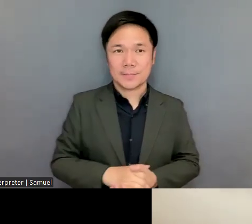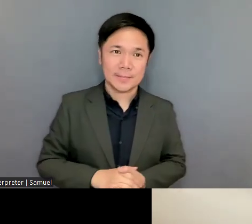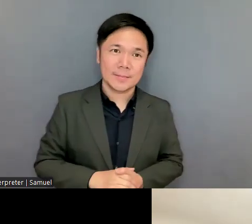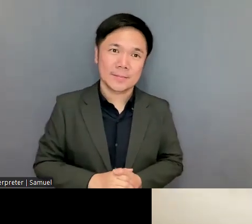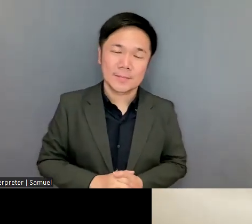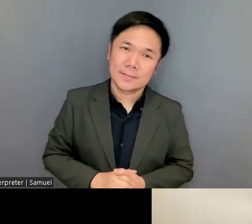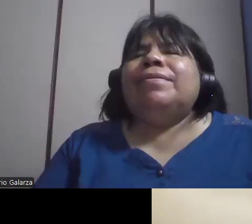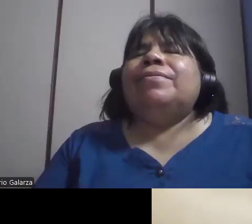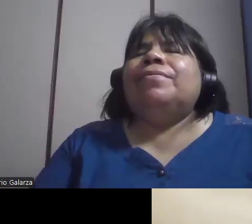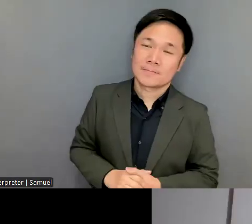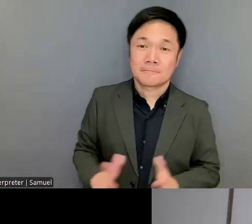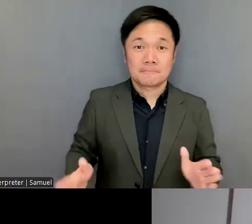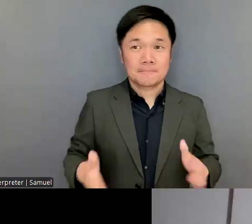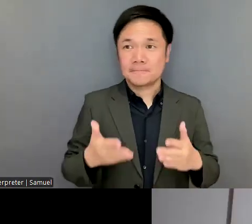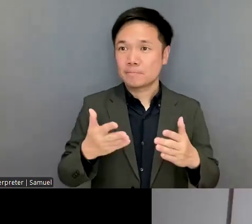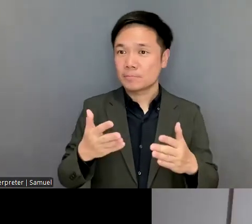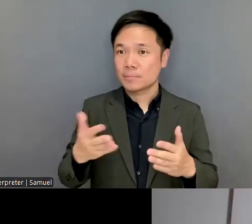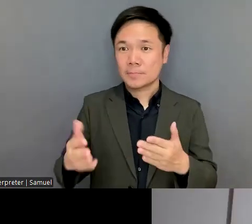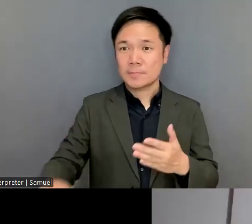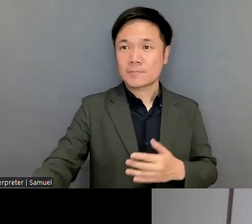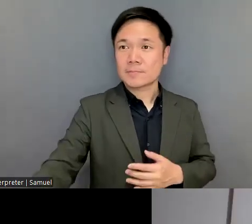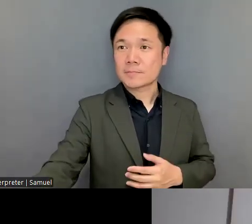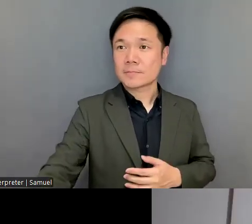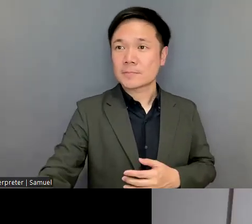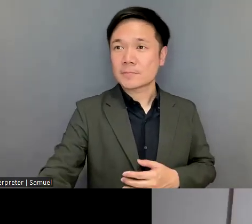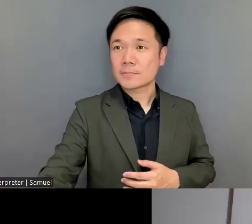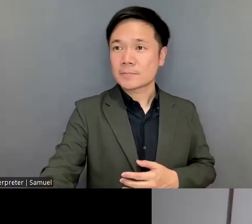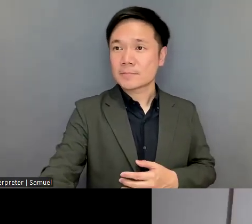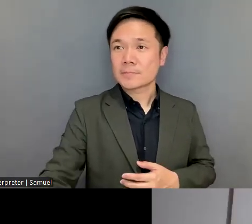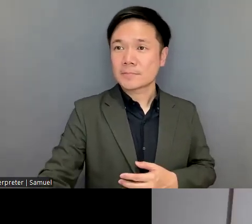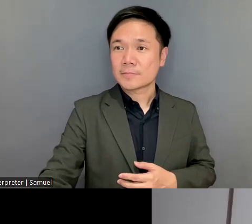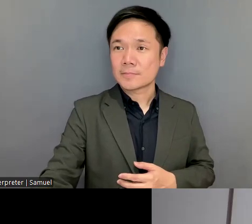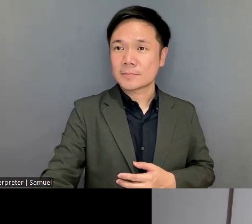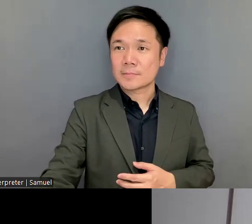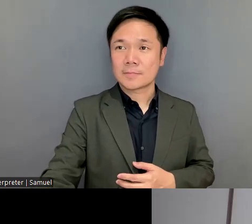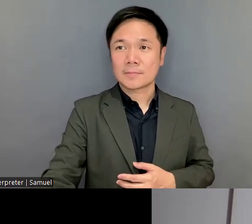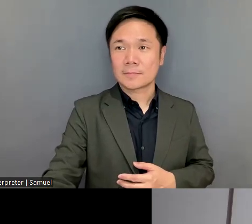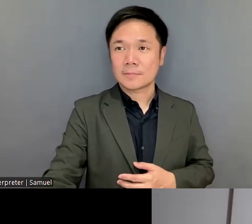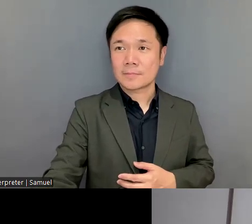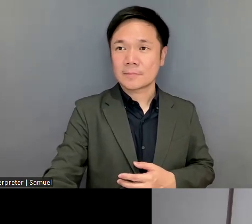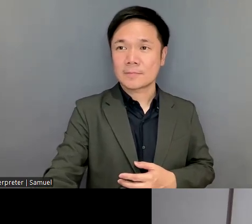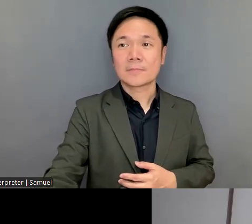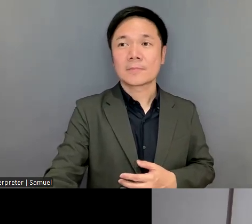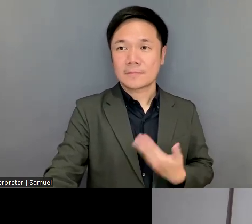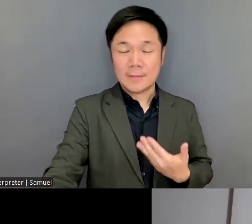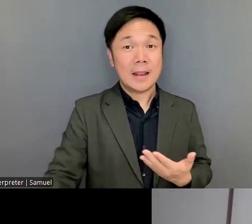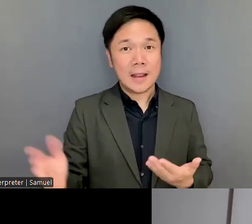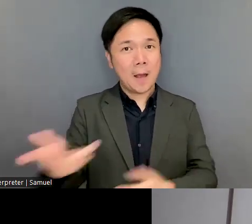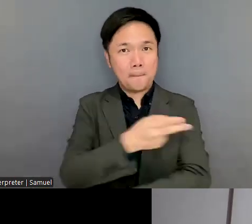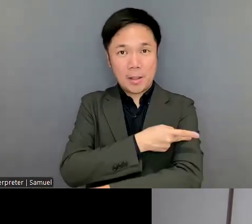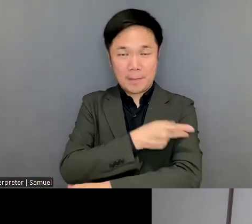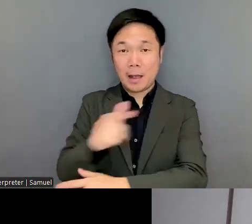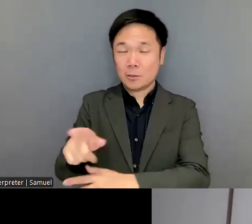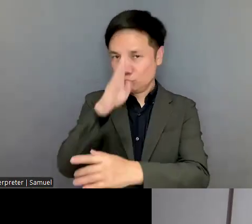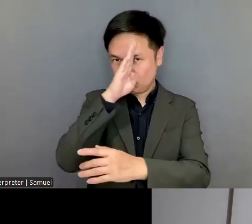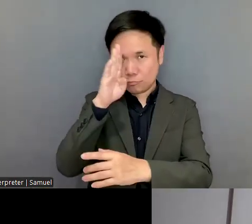Well, and now we have Pratima, our next speaker. As I mentioned, Pratima is an academic activist